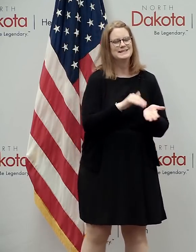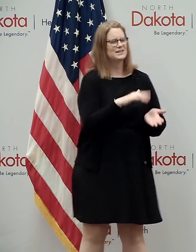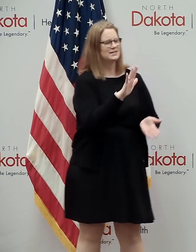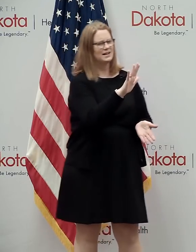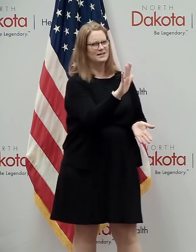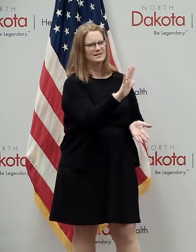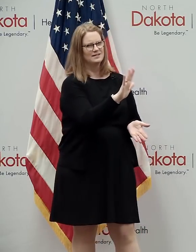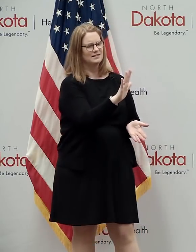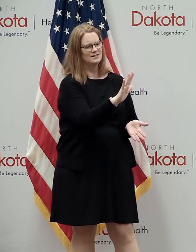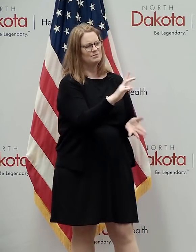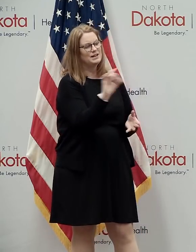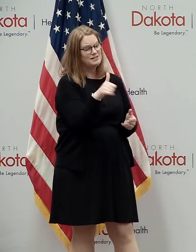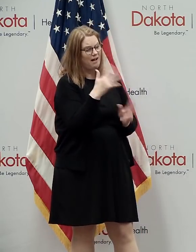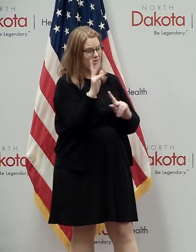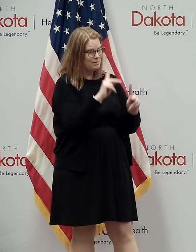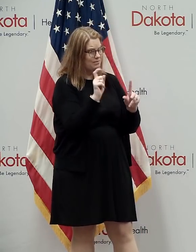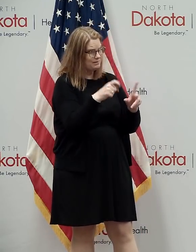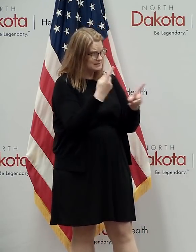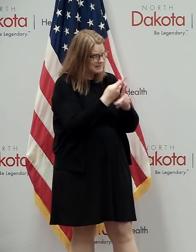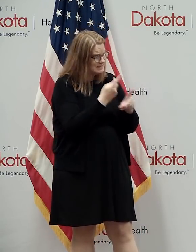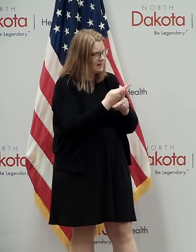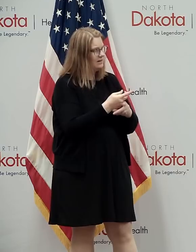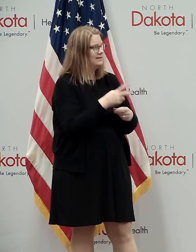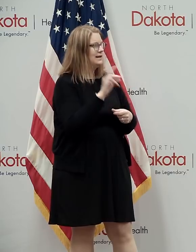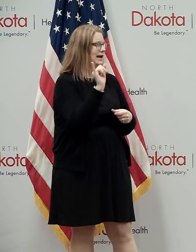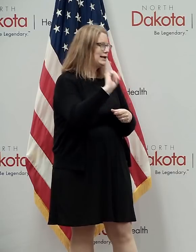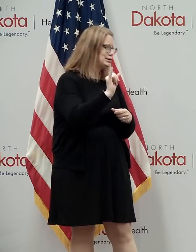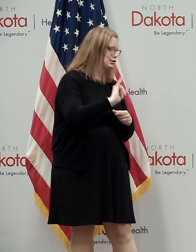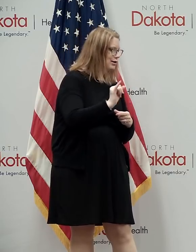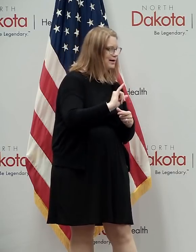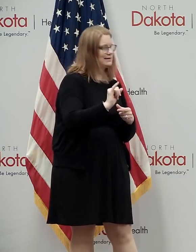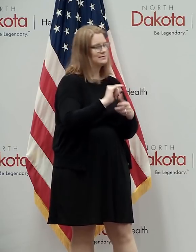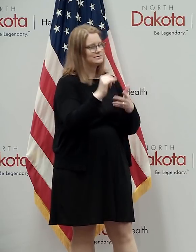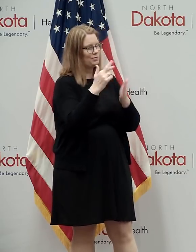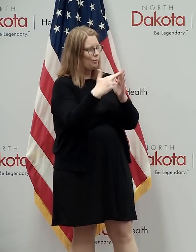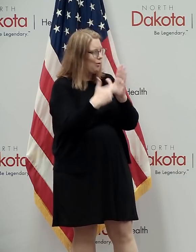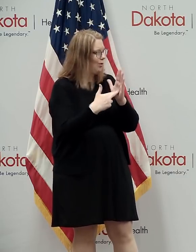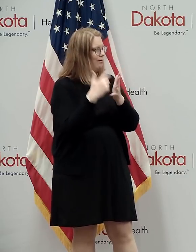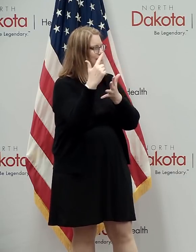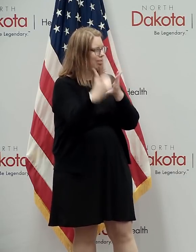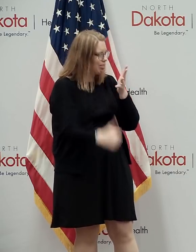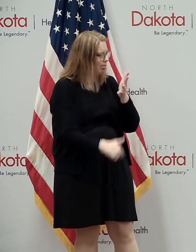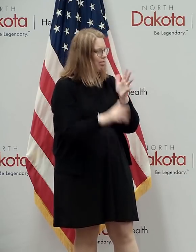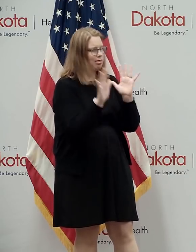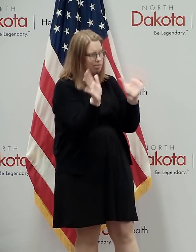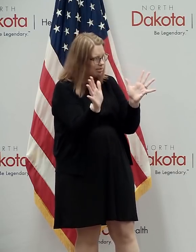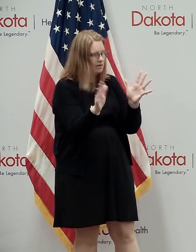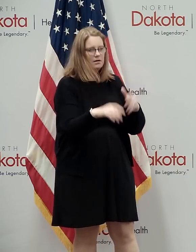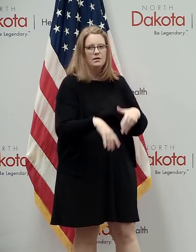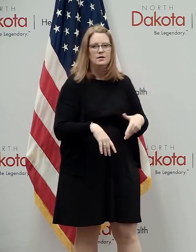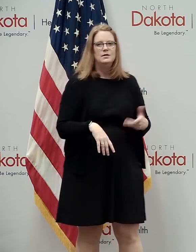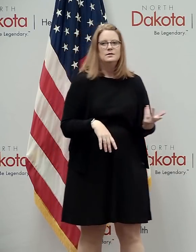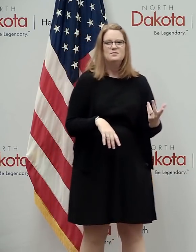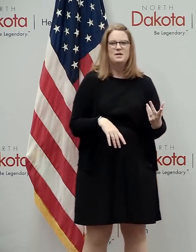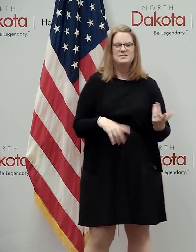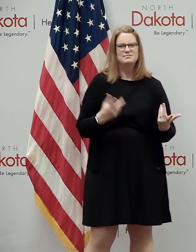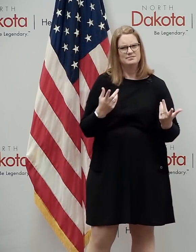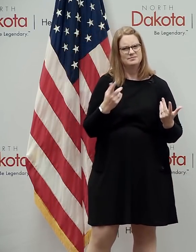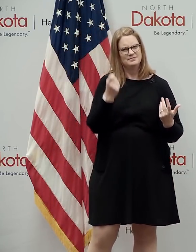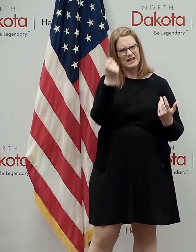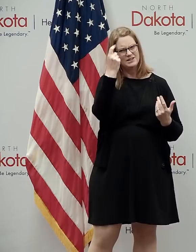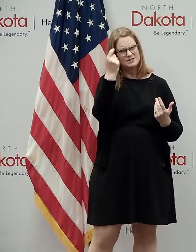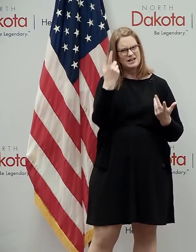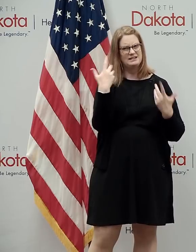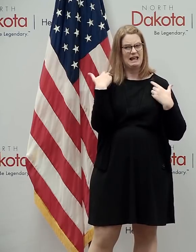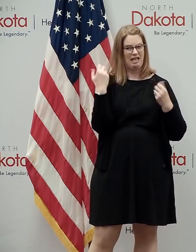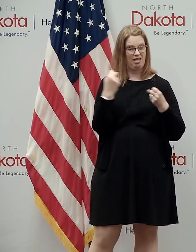we've got other people to care for, we've got insurance complexities, we've got other issues. But so I'm saying, understand, healthcare